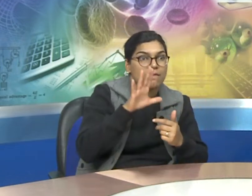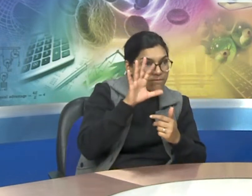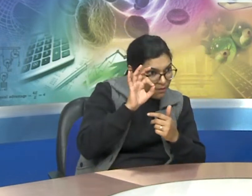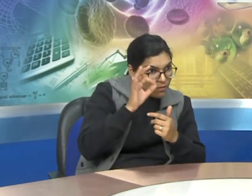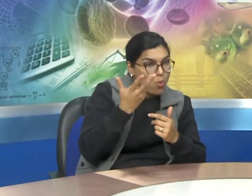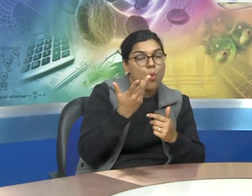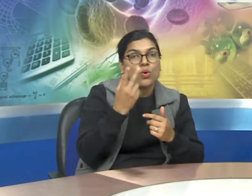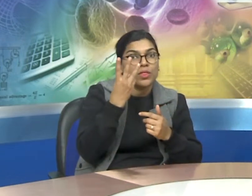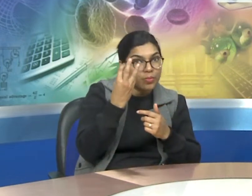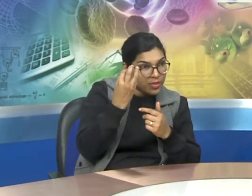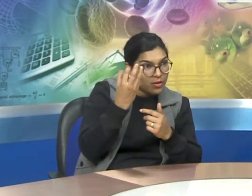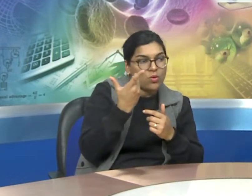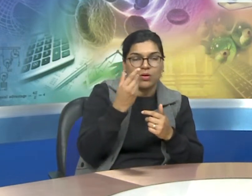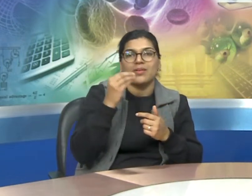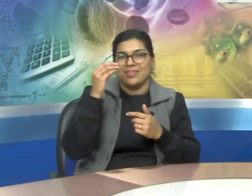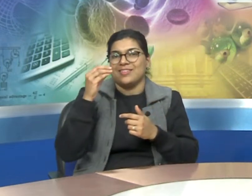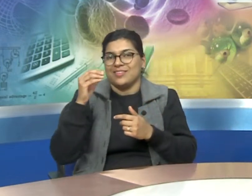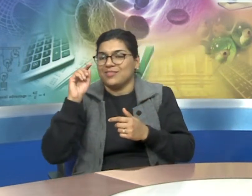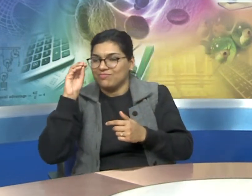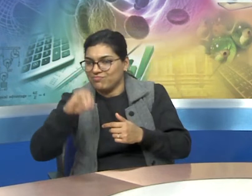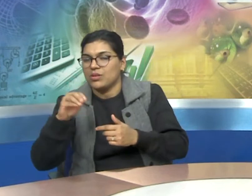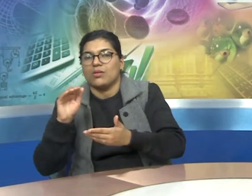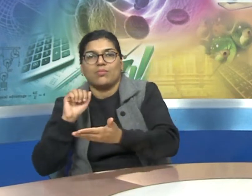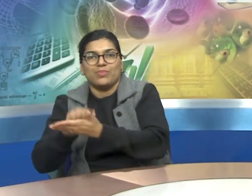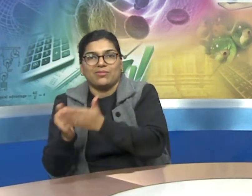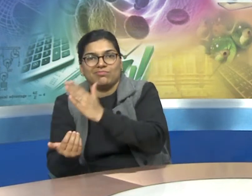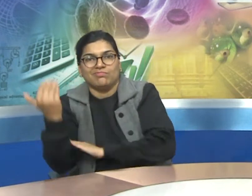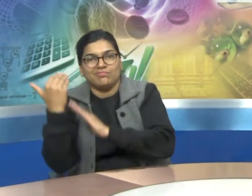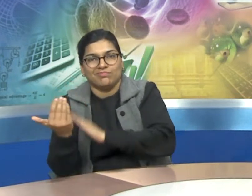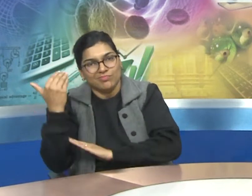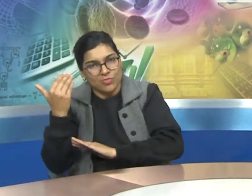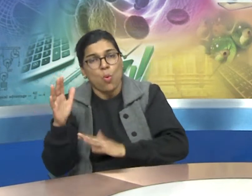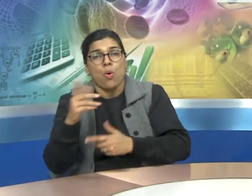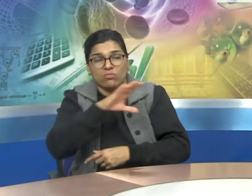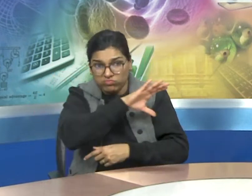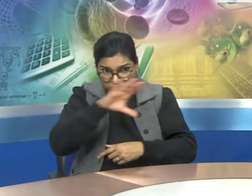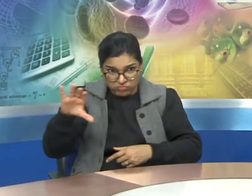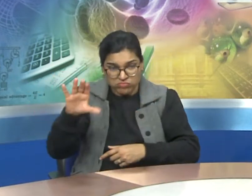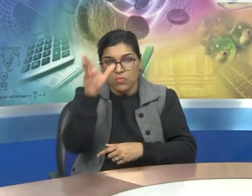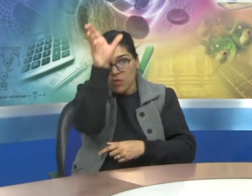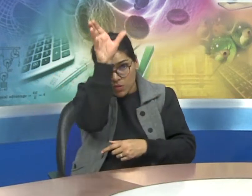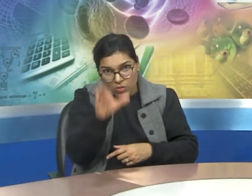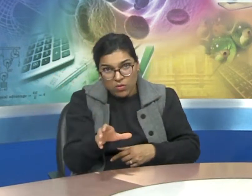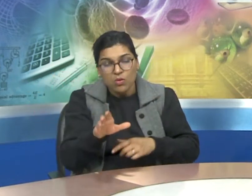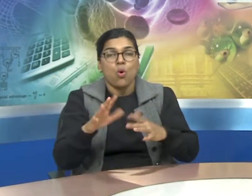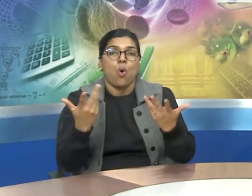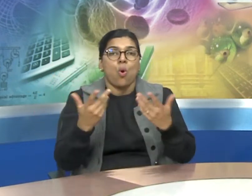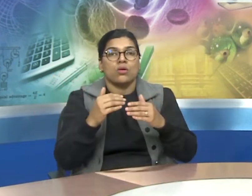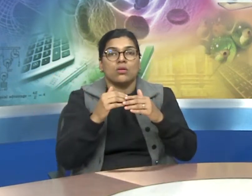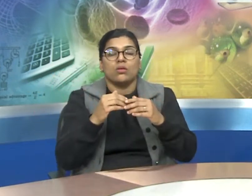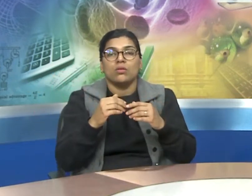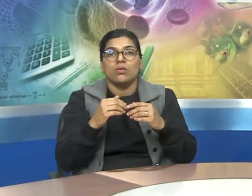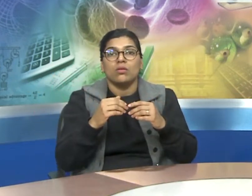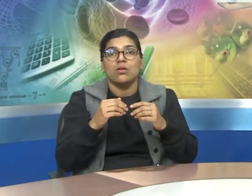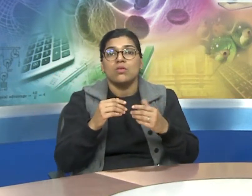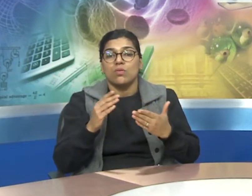presentation or Word file, and in the print section you need to mention how